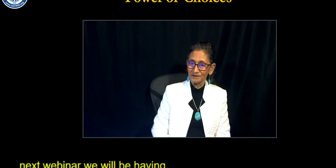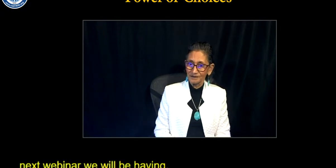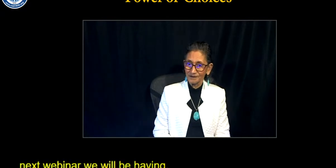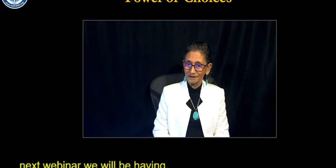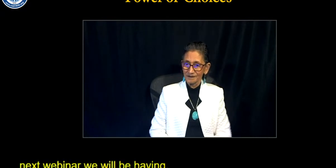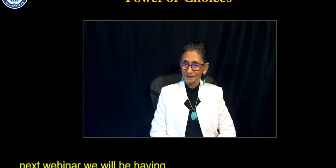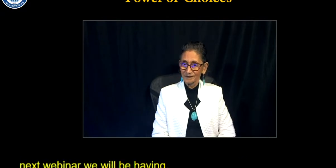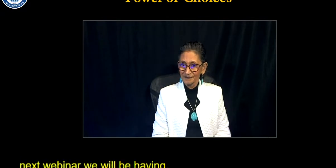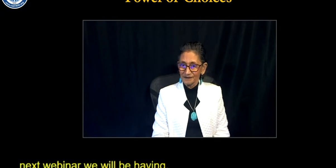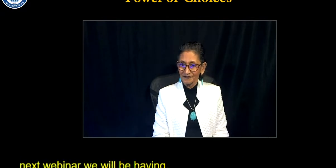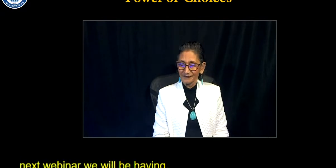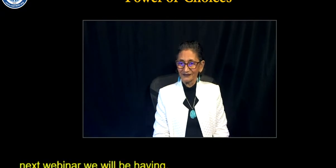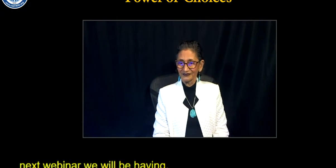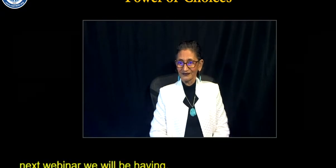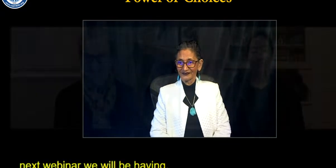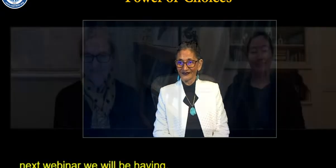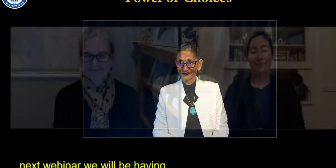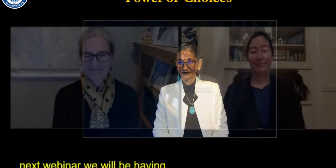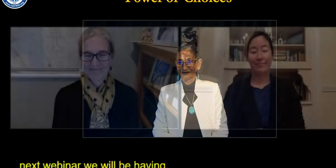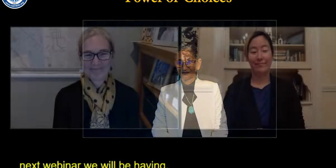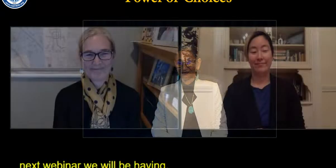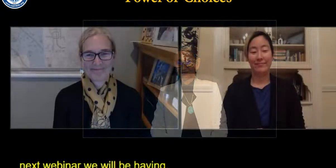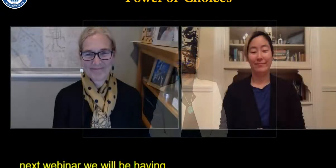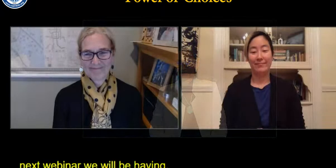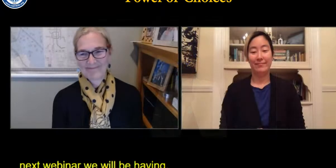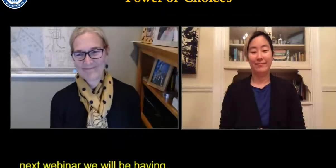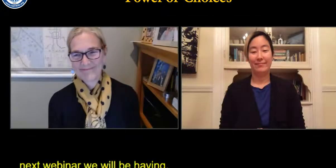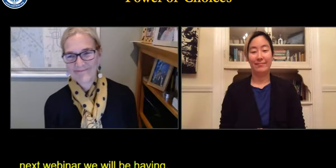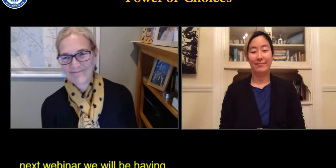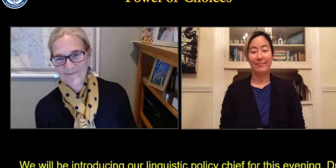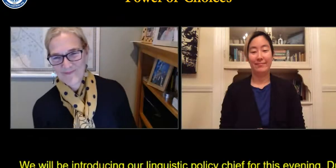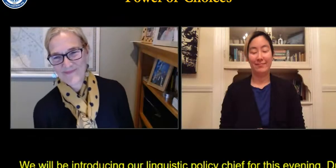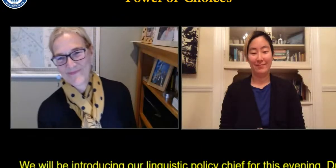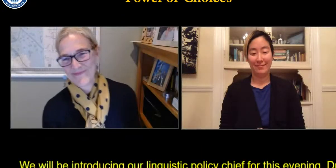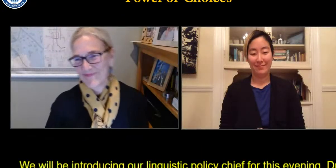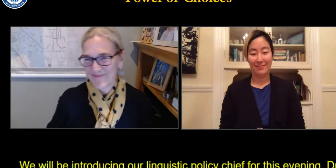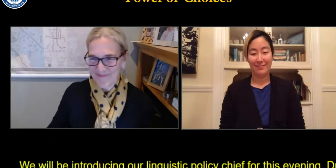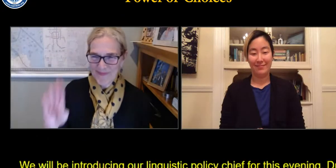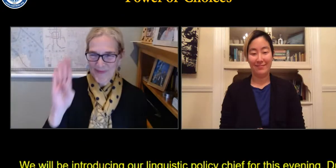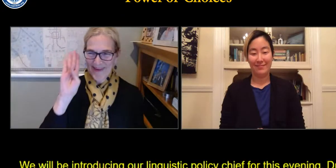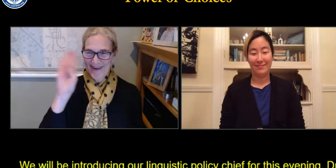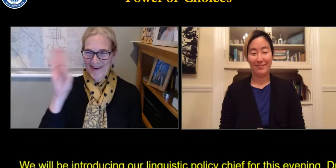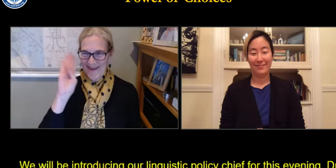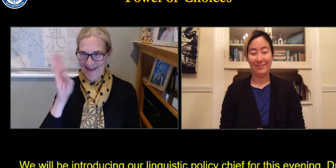Marla Hattrack. So Dr. Marla Hattrack, please come on the screen.